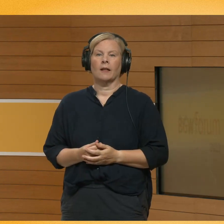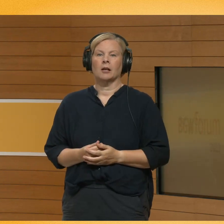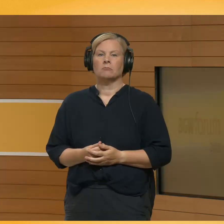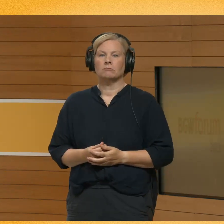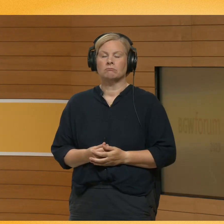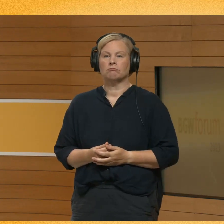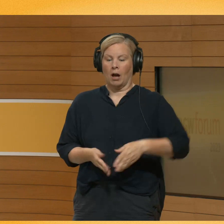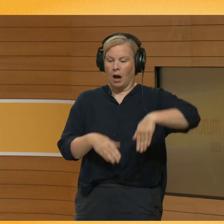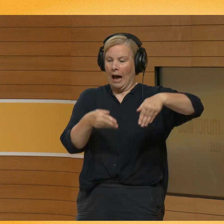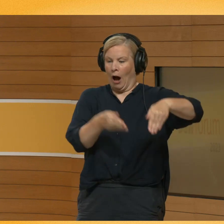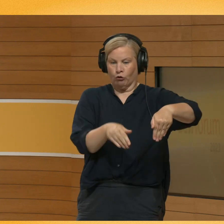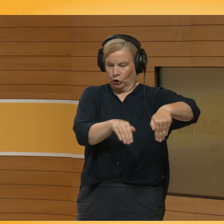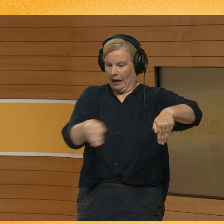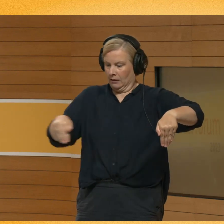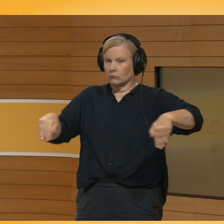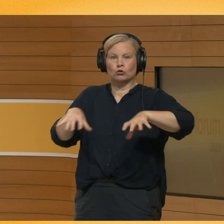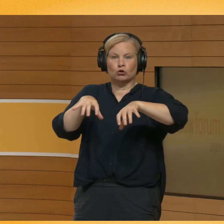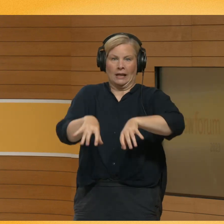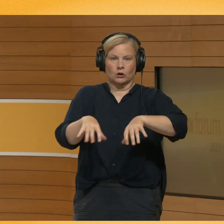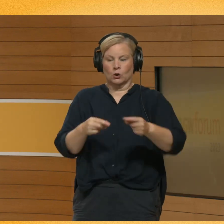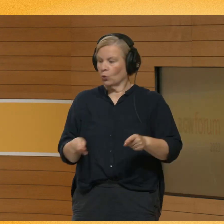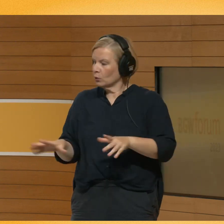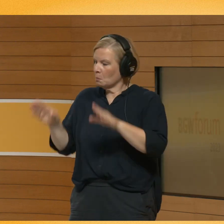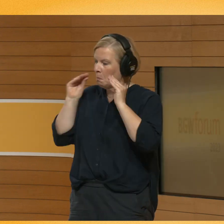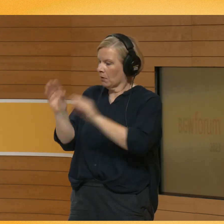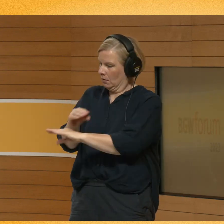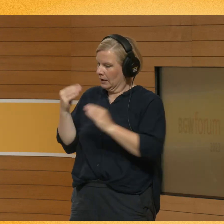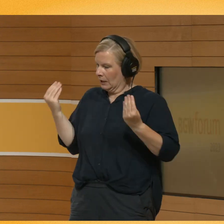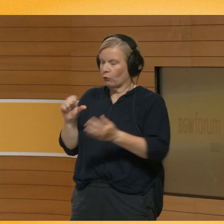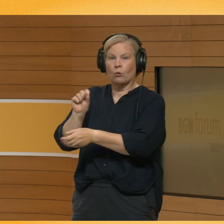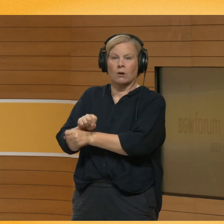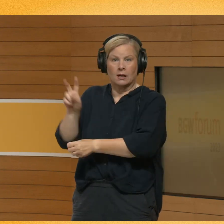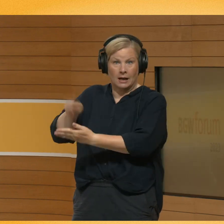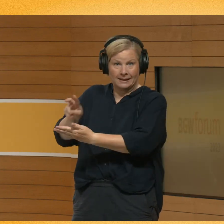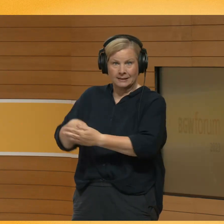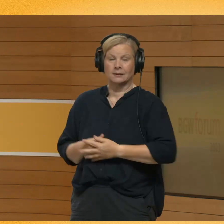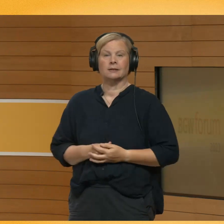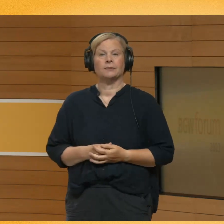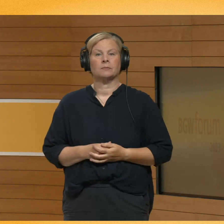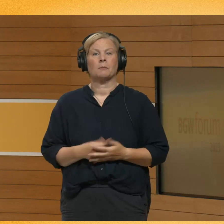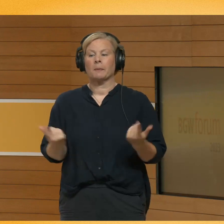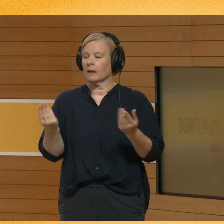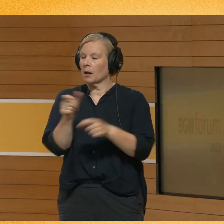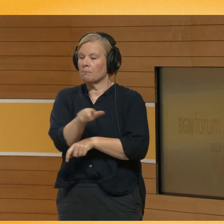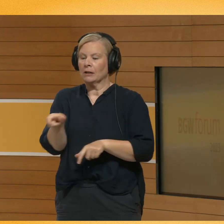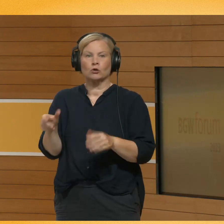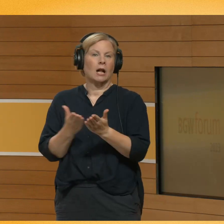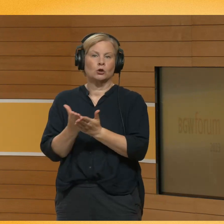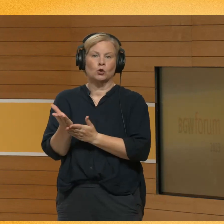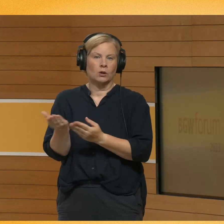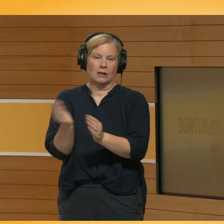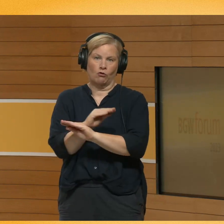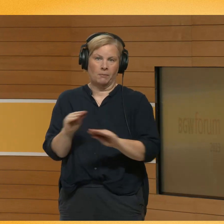we continuously inform our staff what is going on. We have an intranet website where everybody can inform